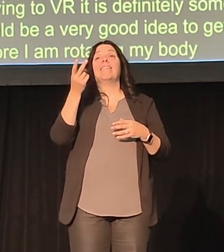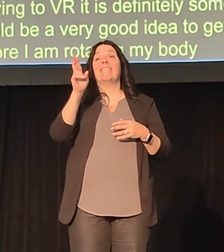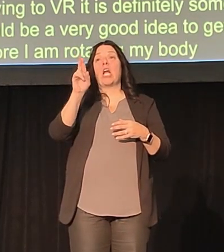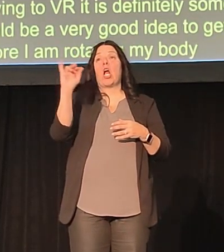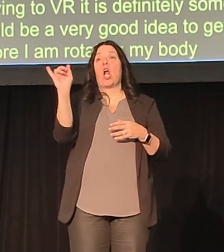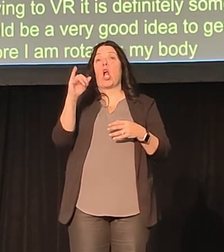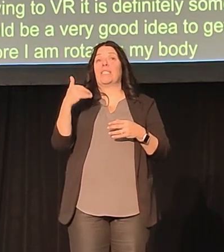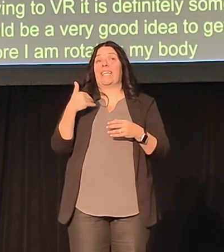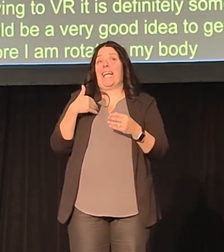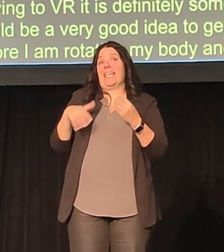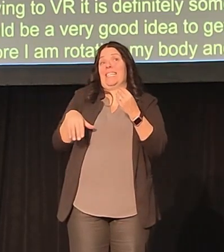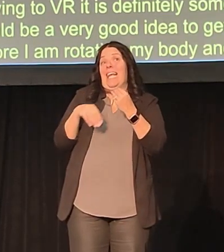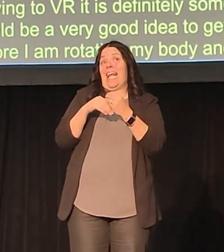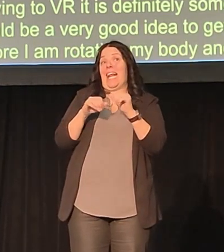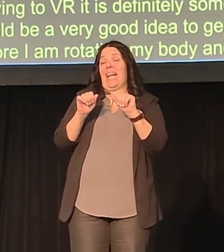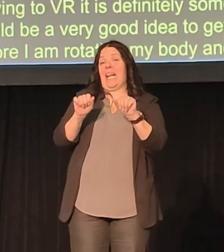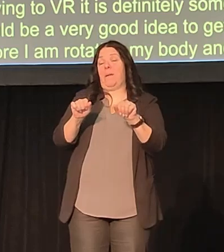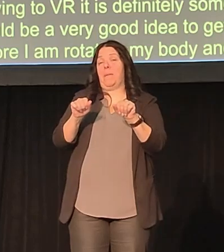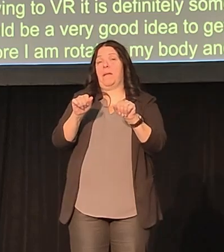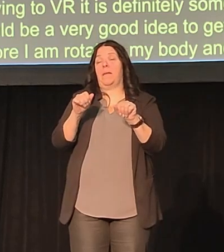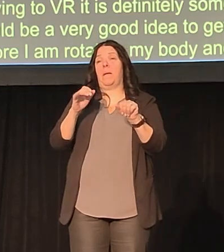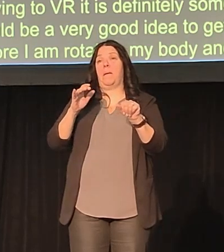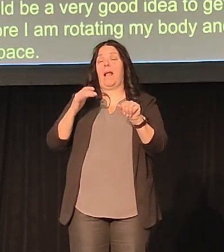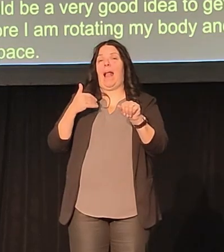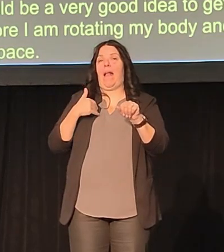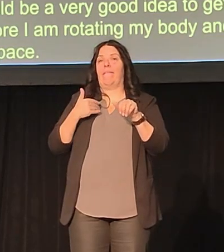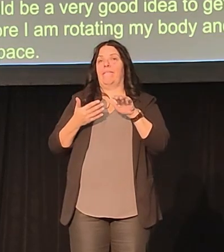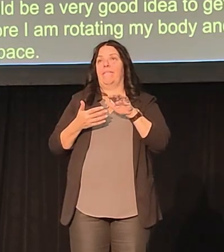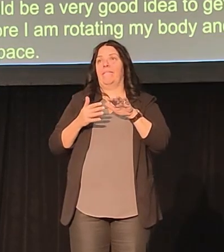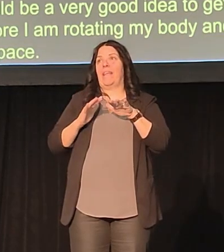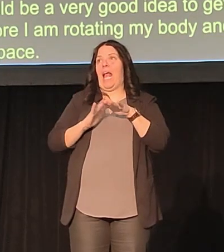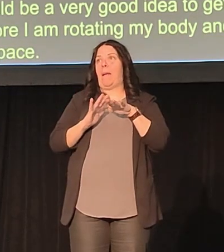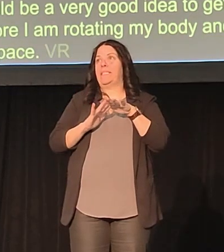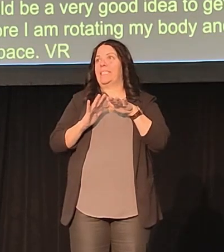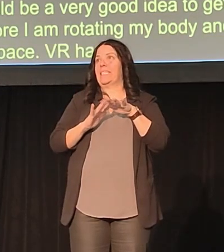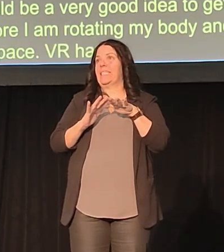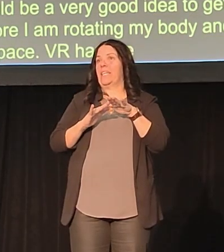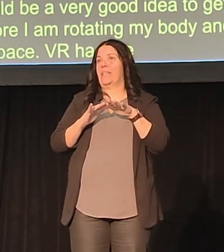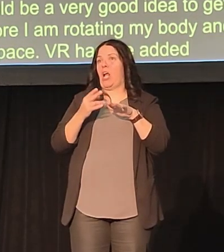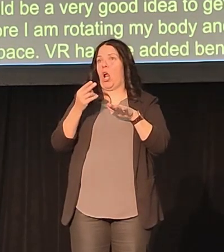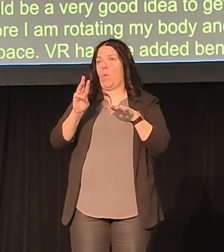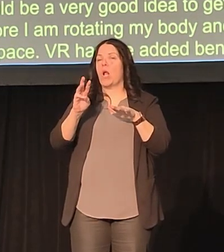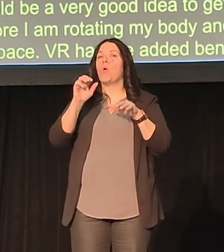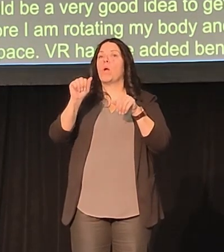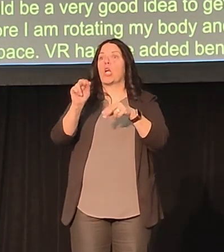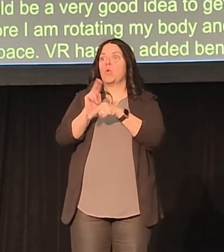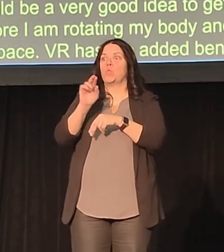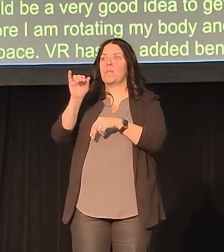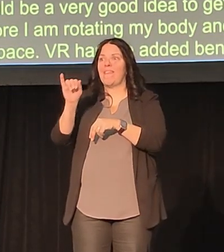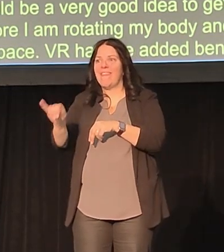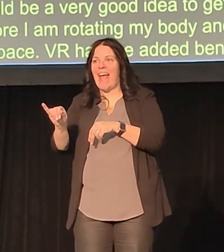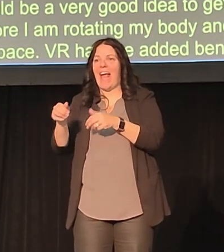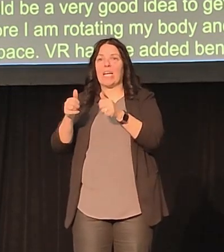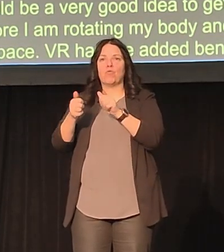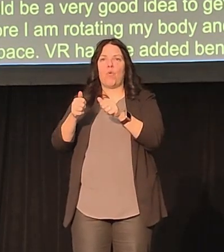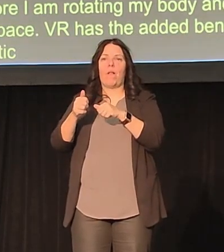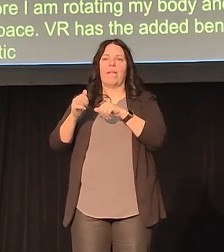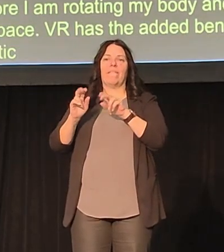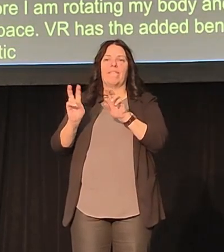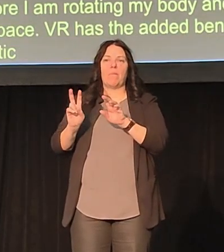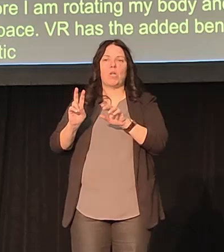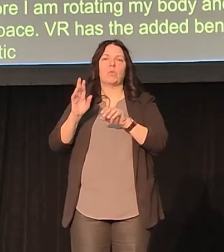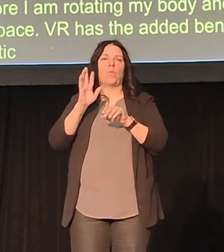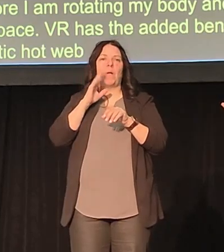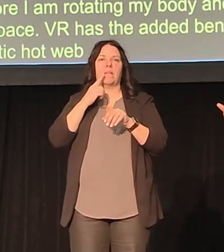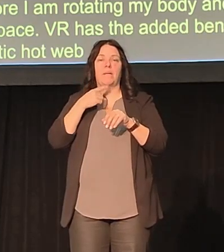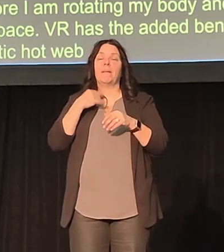the added benefit of having haptic hardware, so we could also use the controller's vibration to signal if they